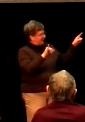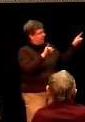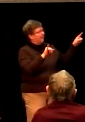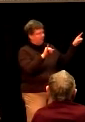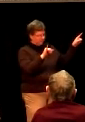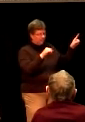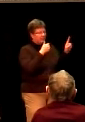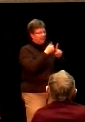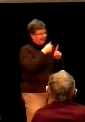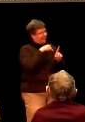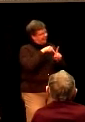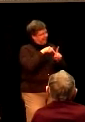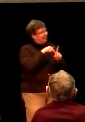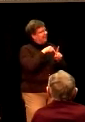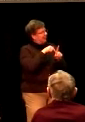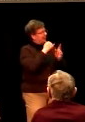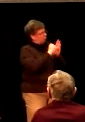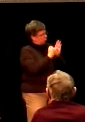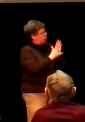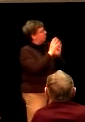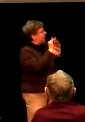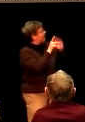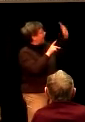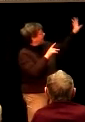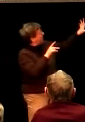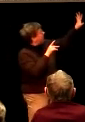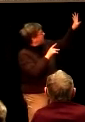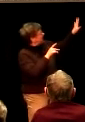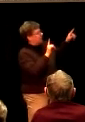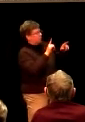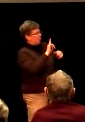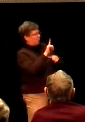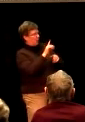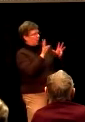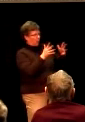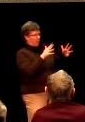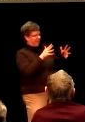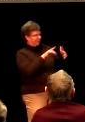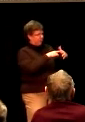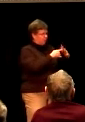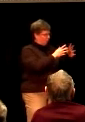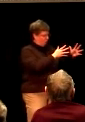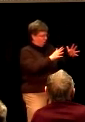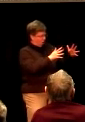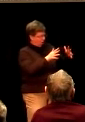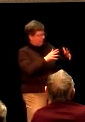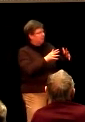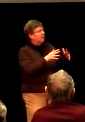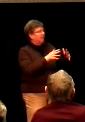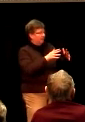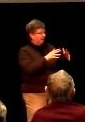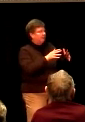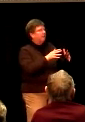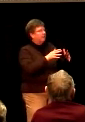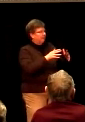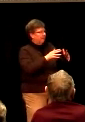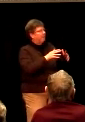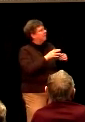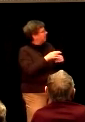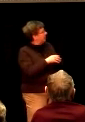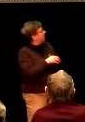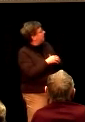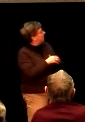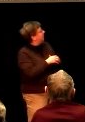And he constructed this map on the right showing where winds were coming from. And generally, the arrow is pointing the direction the wind is coming